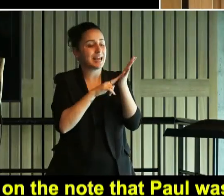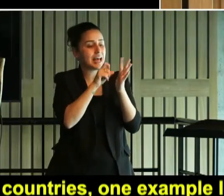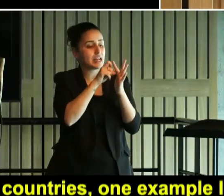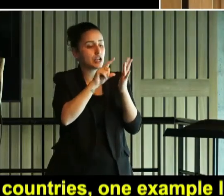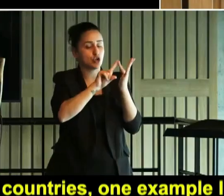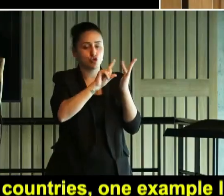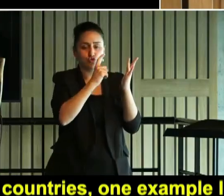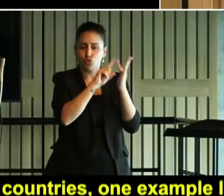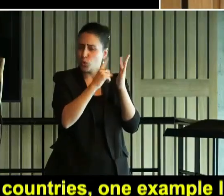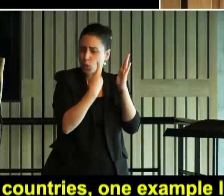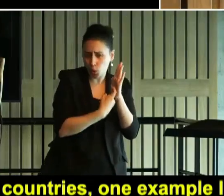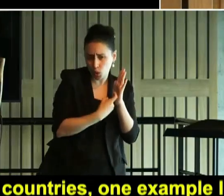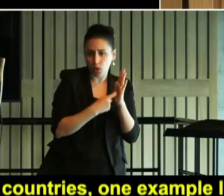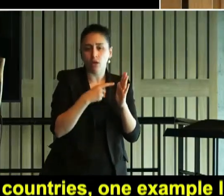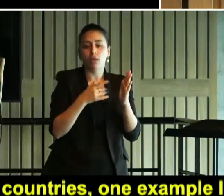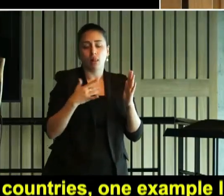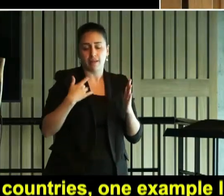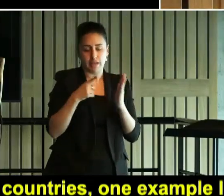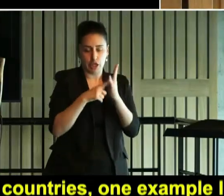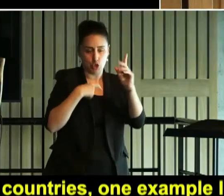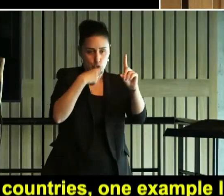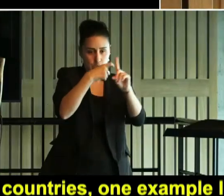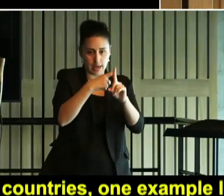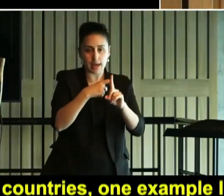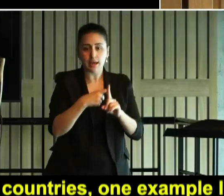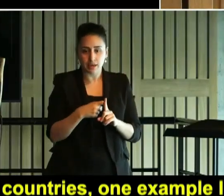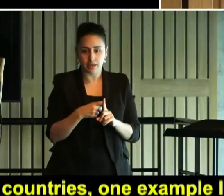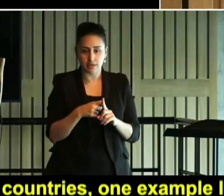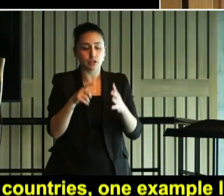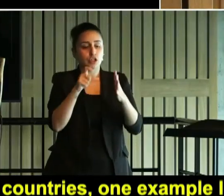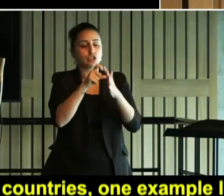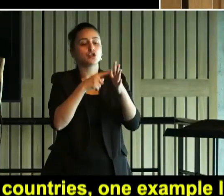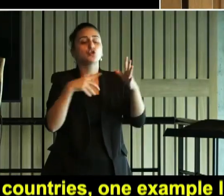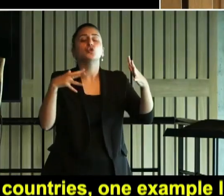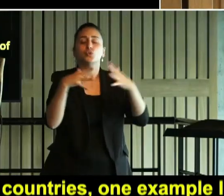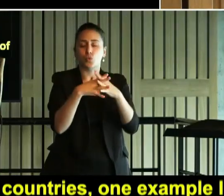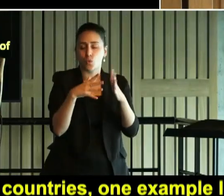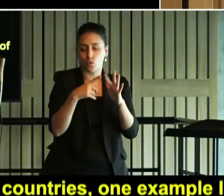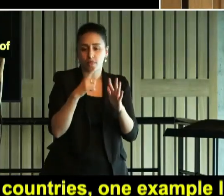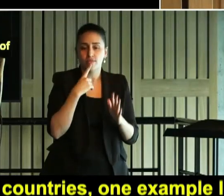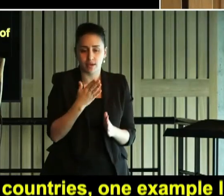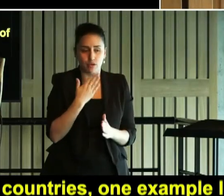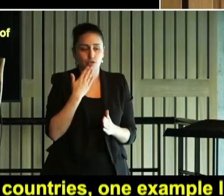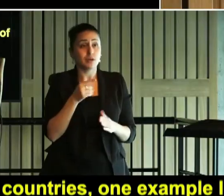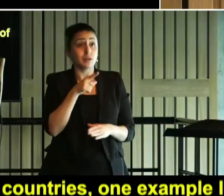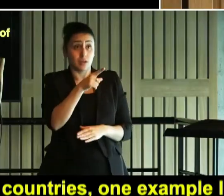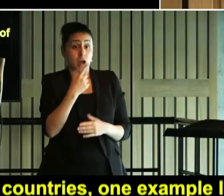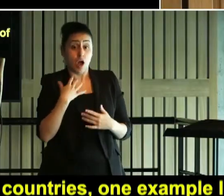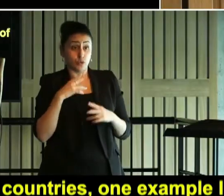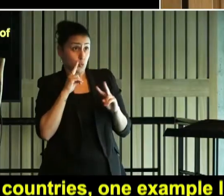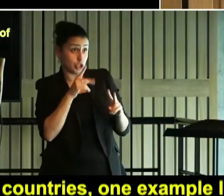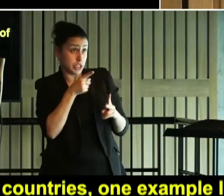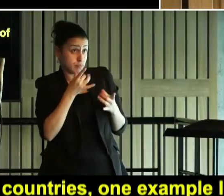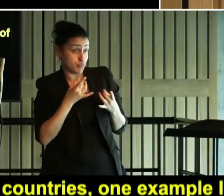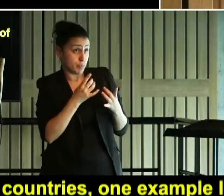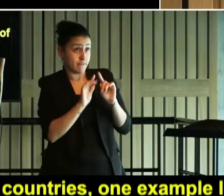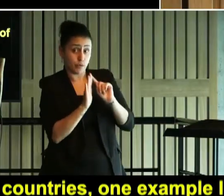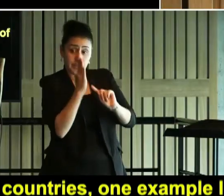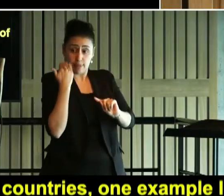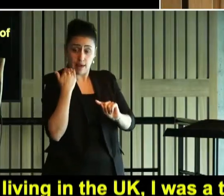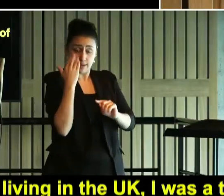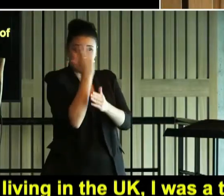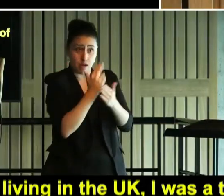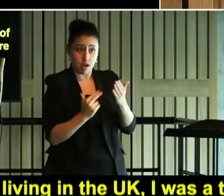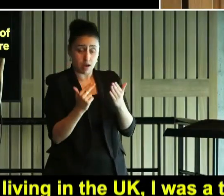was a trustee of Kanduko Dance Company and watched Dan prepare for the last commission that they did, which was over and over and